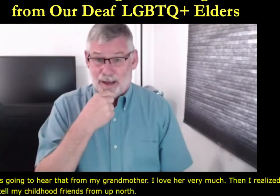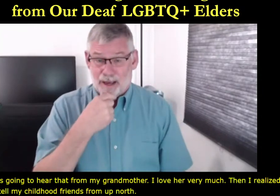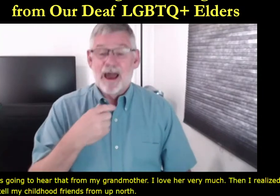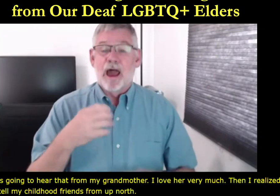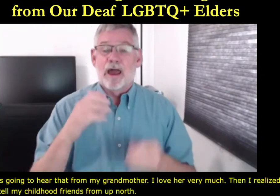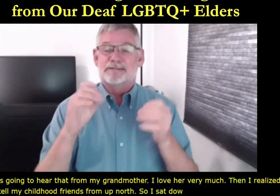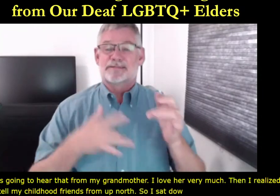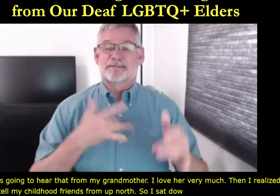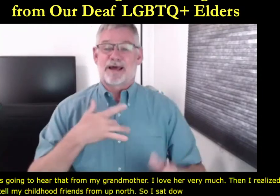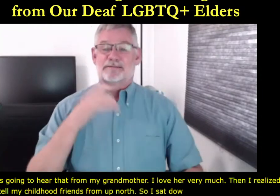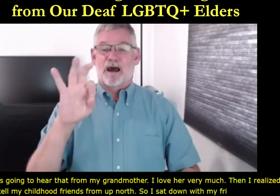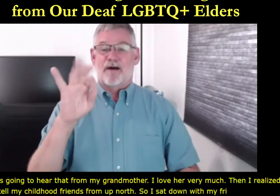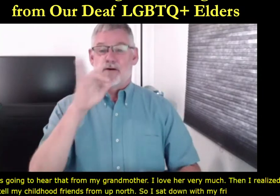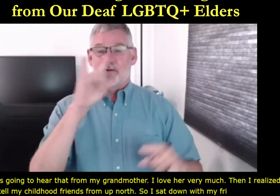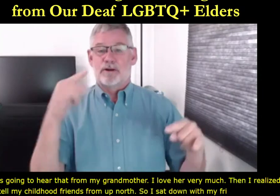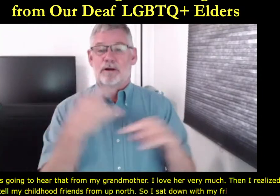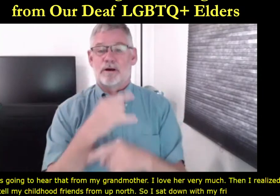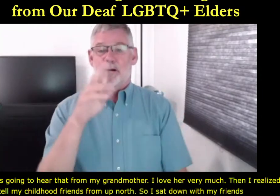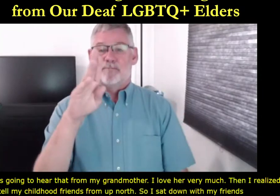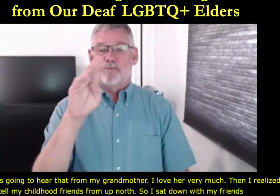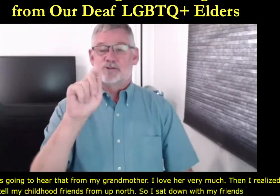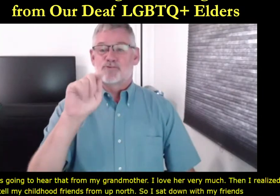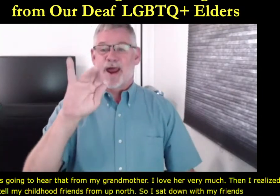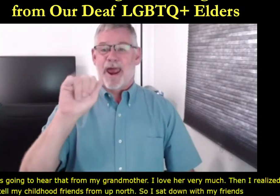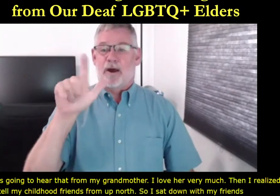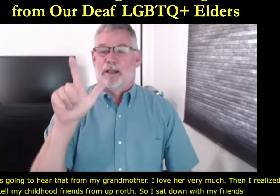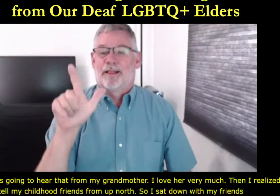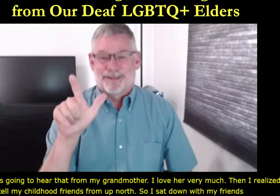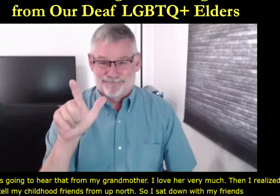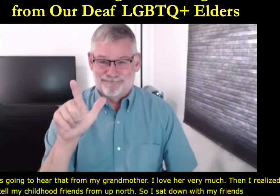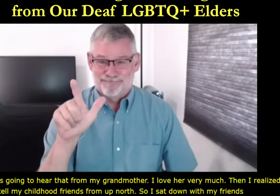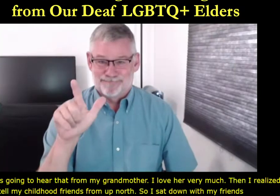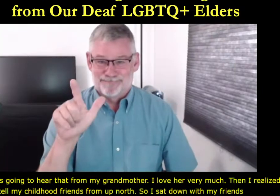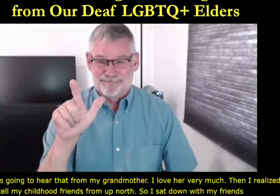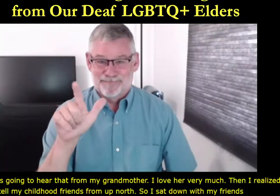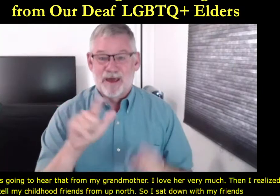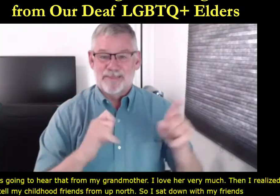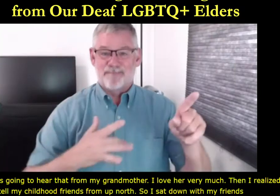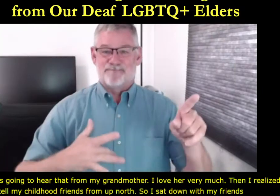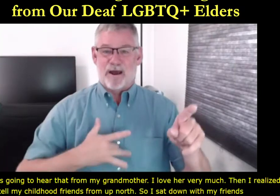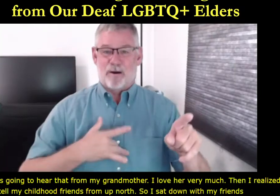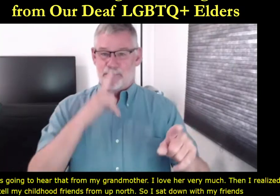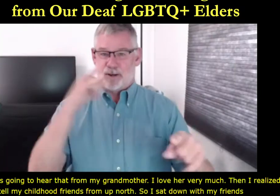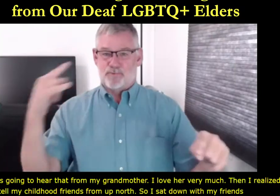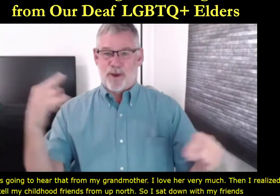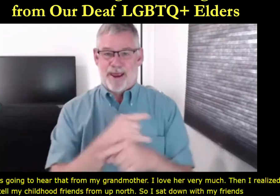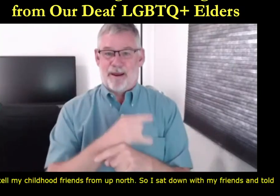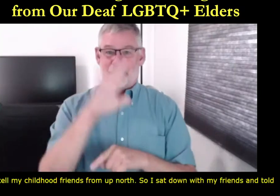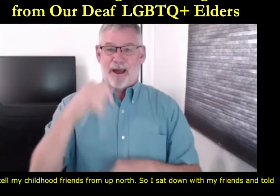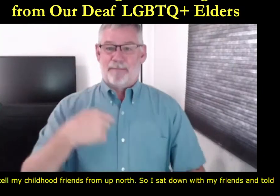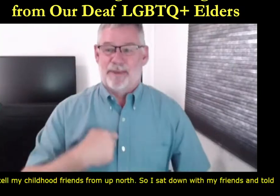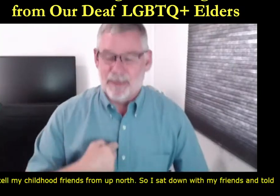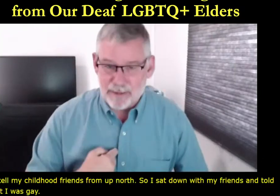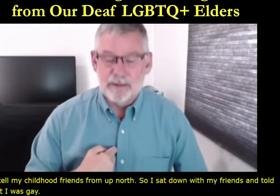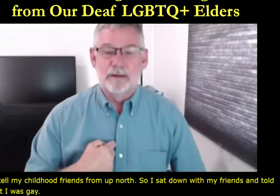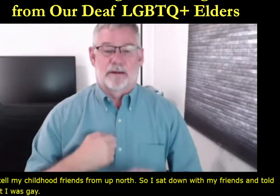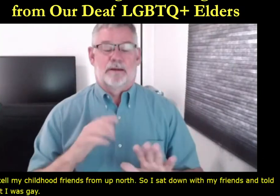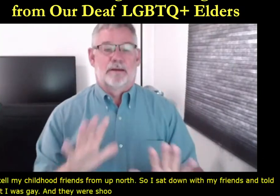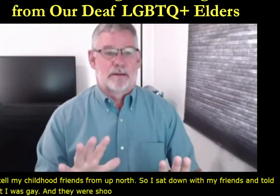they had no idea i was just gay and they had a sense of betrayal that's what they felt because i was